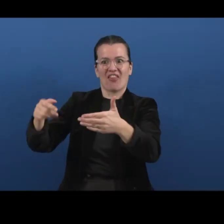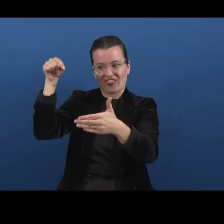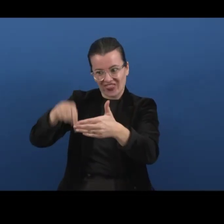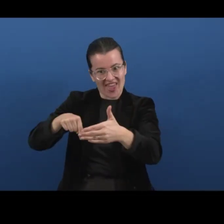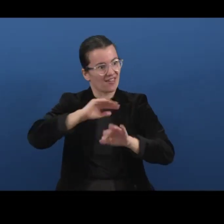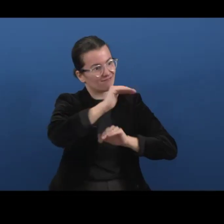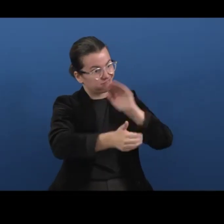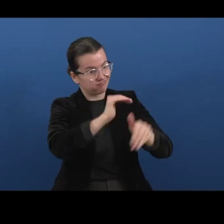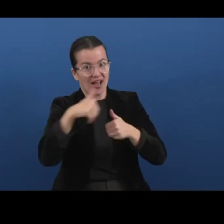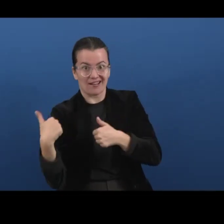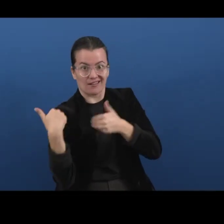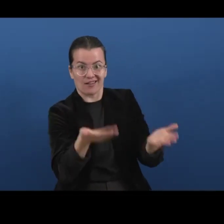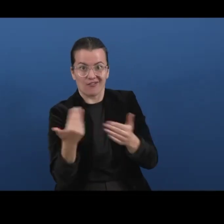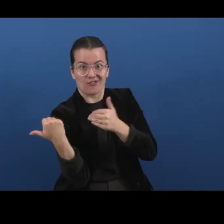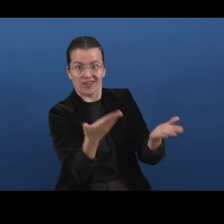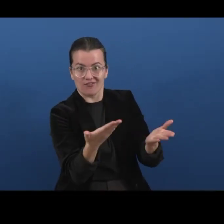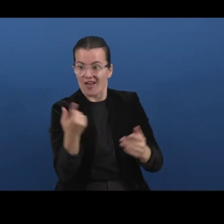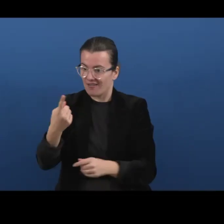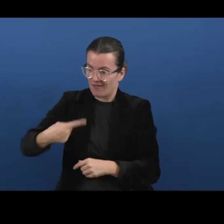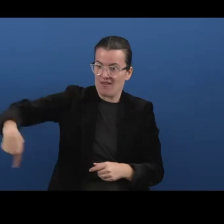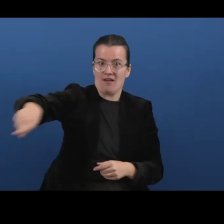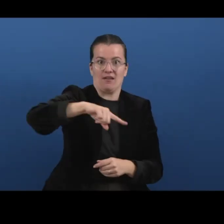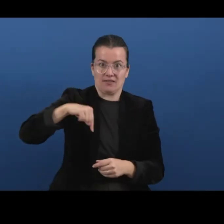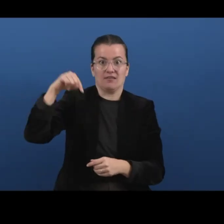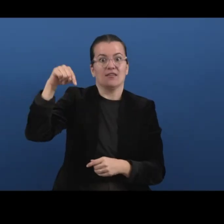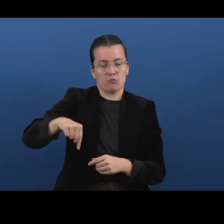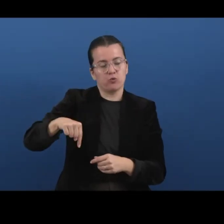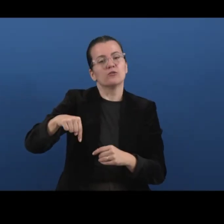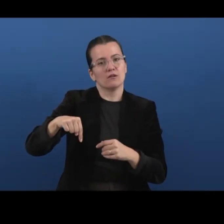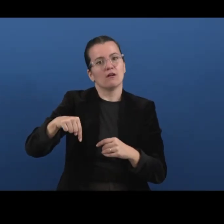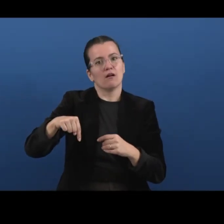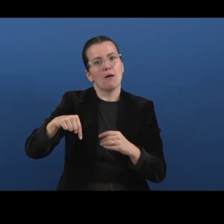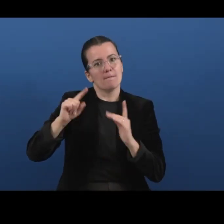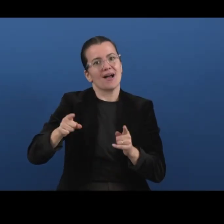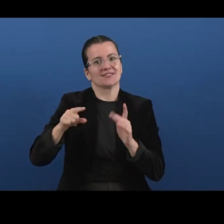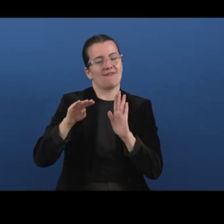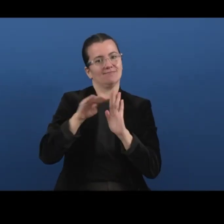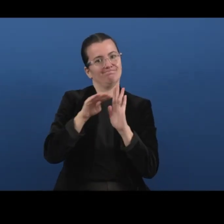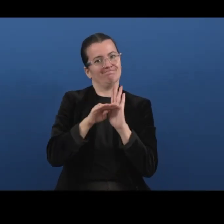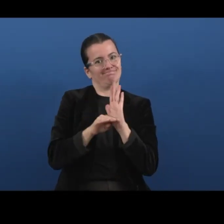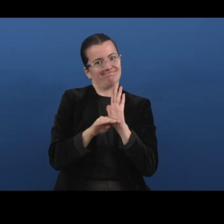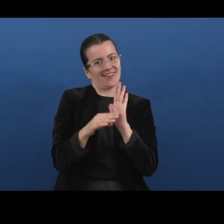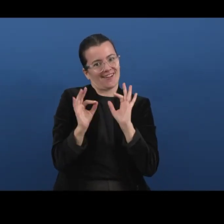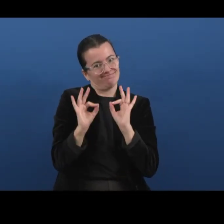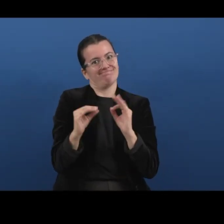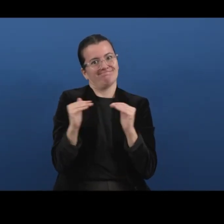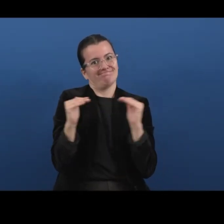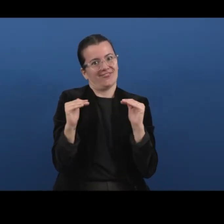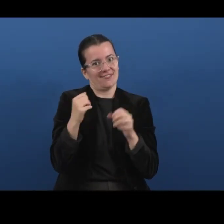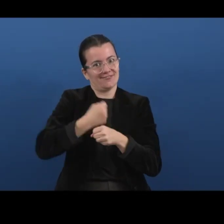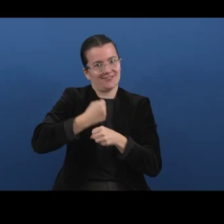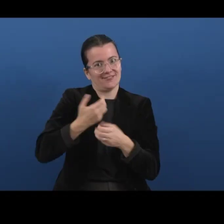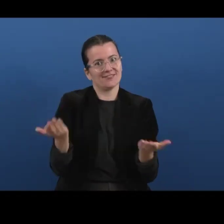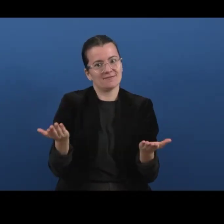do this in a decent work setting, so to say. Next week, on the 29th of October, we